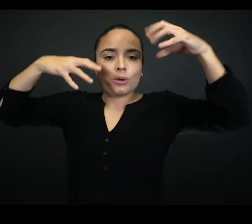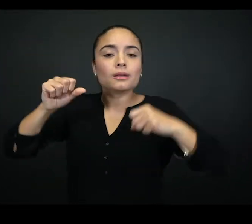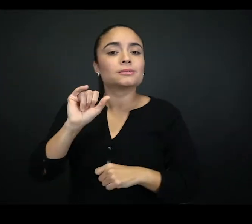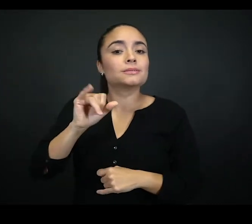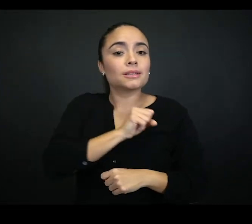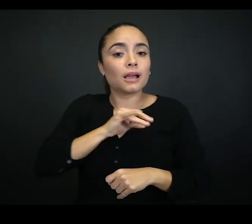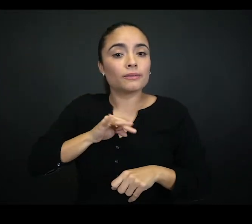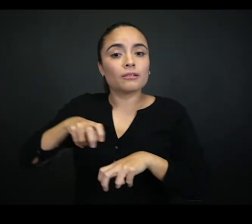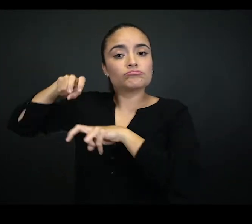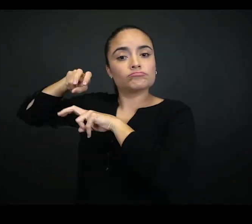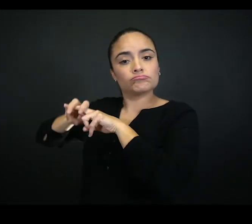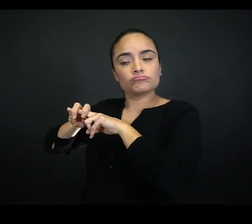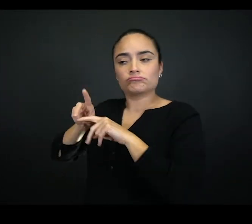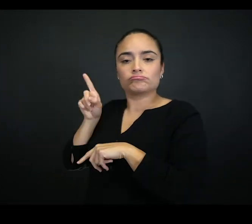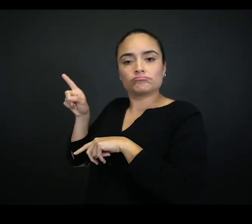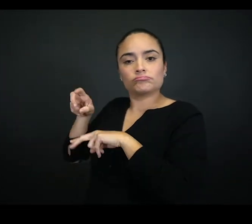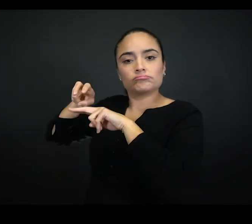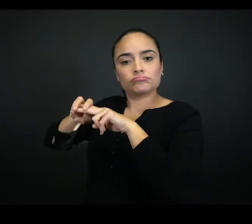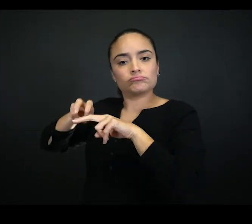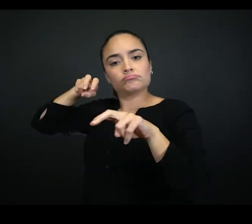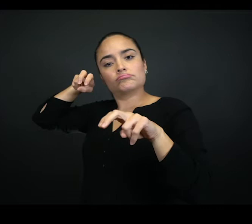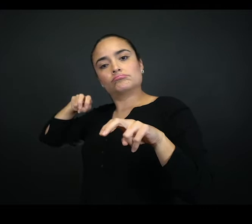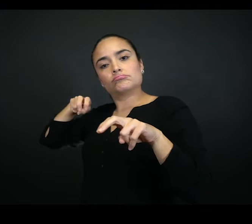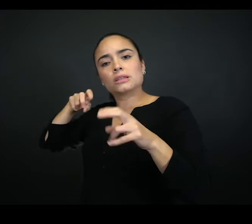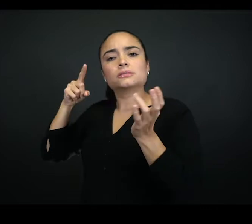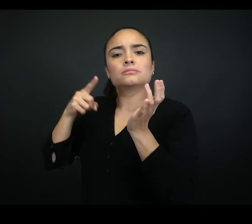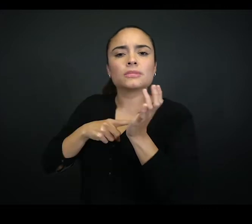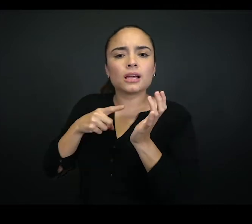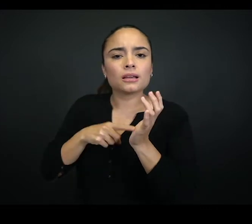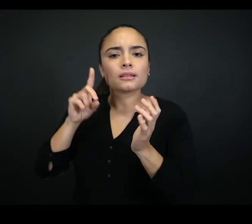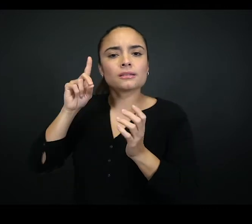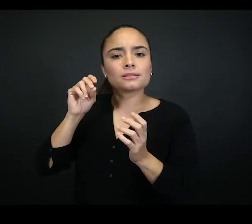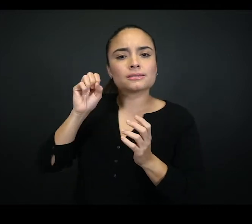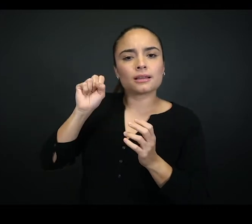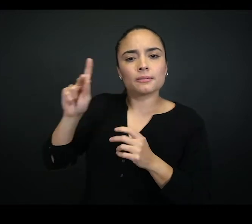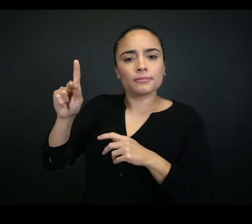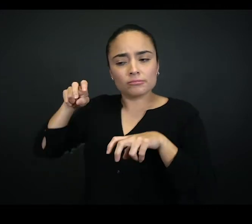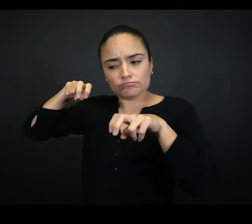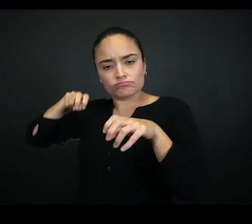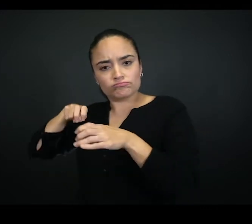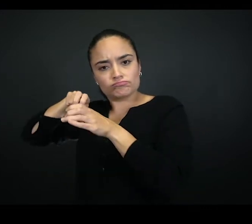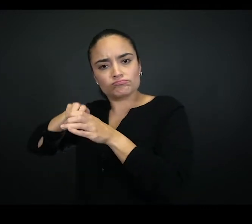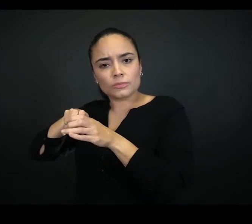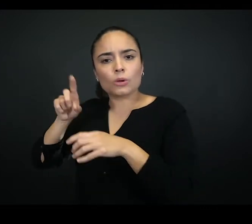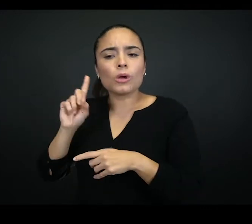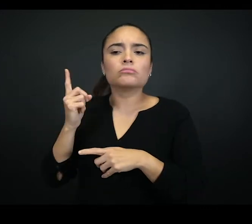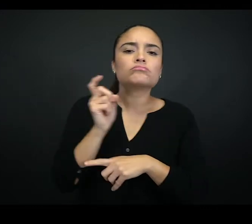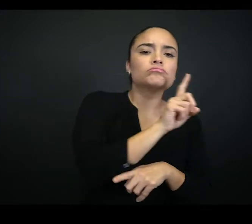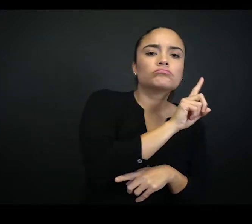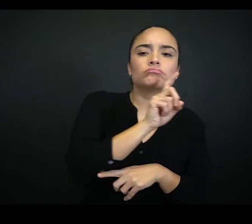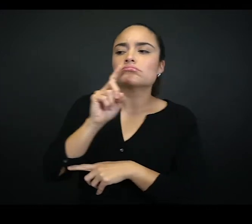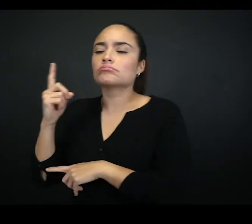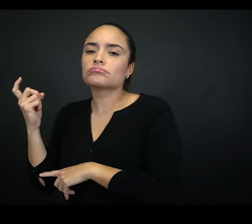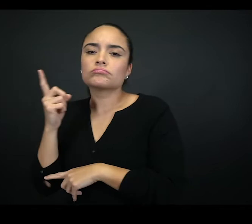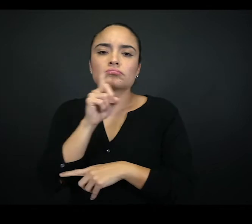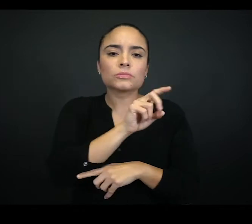sometimes behind the desk here, but most of the time they're circulating around monitoring people. We have mirrors so